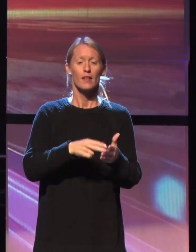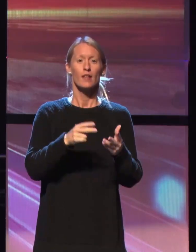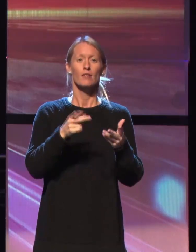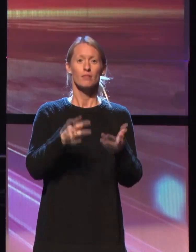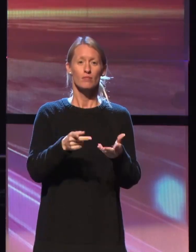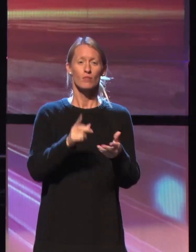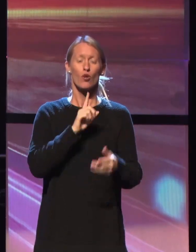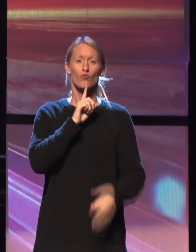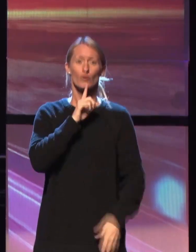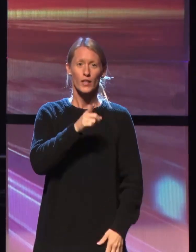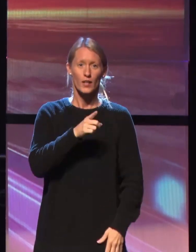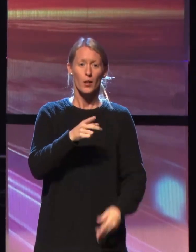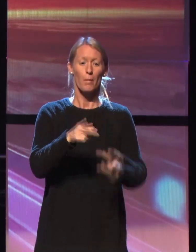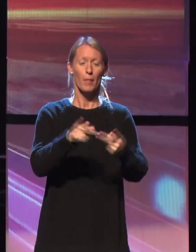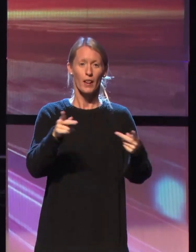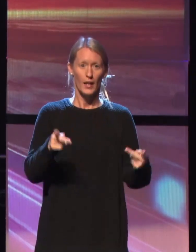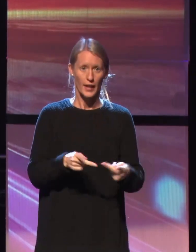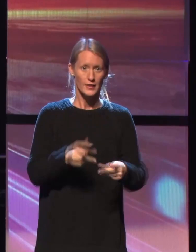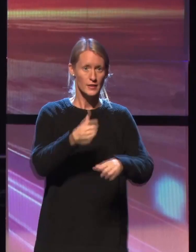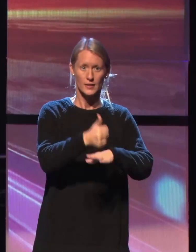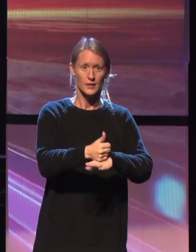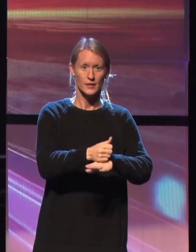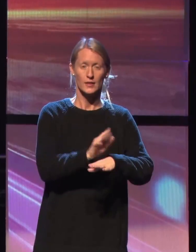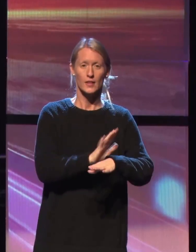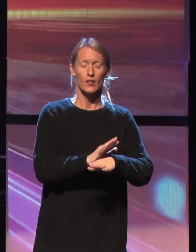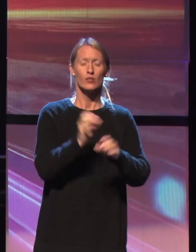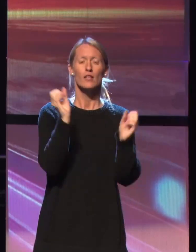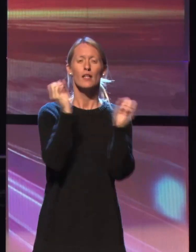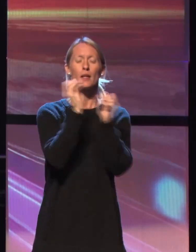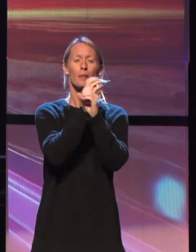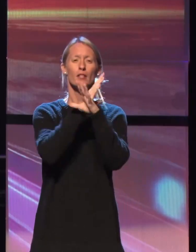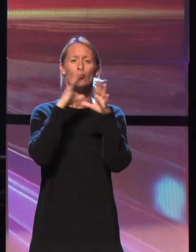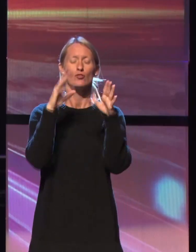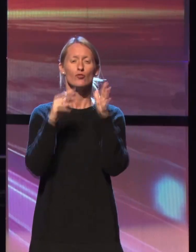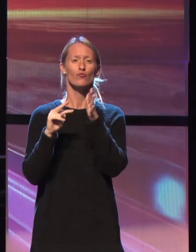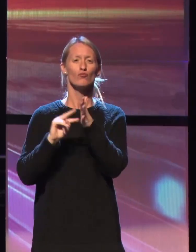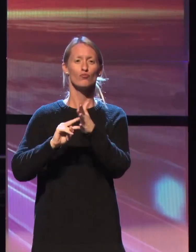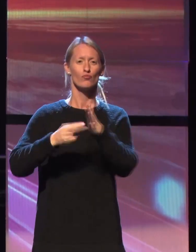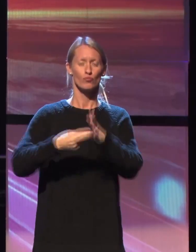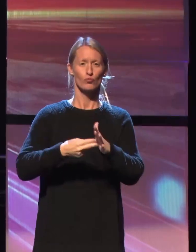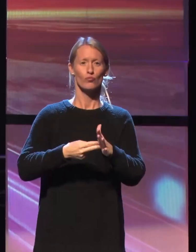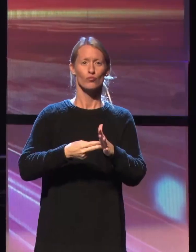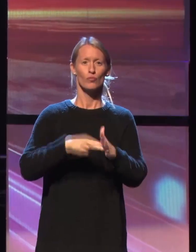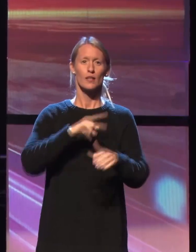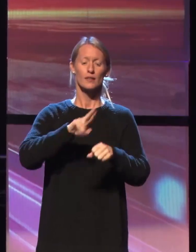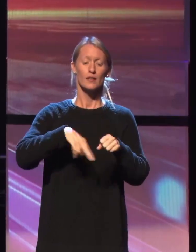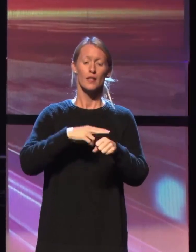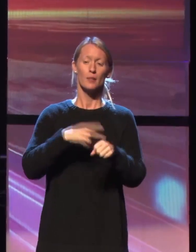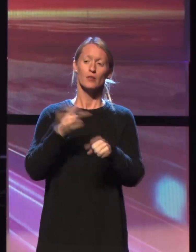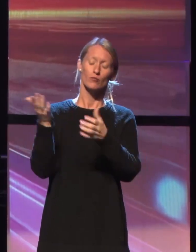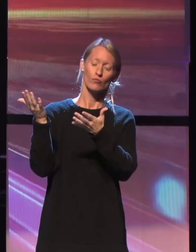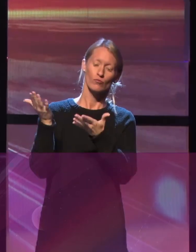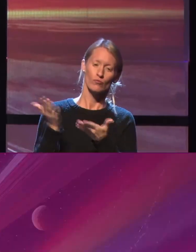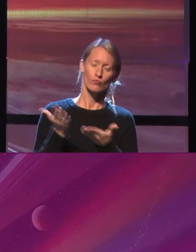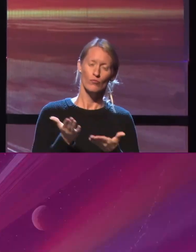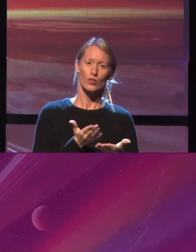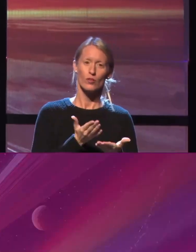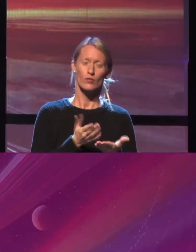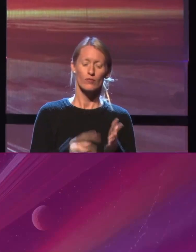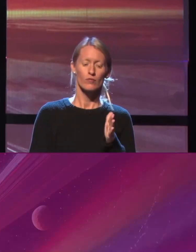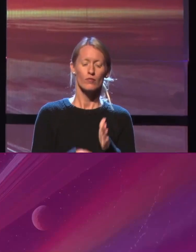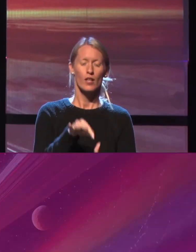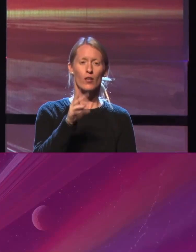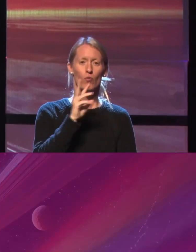place, it's an image of what God was building with the church, was to be a place where the nations would come and find water and